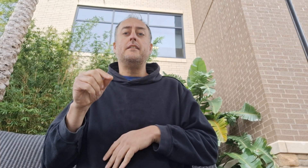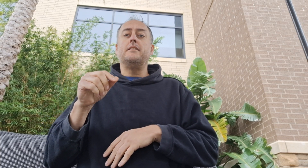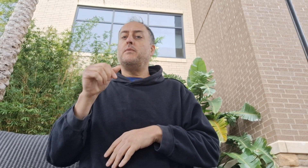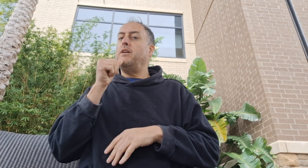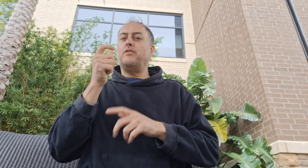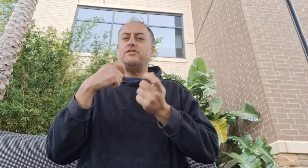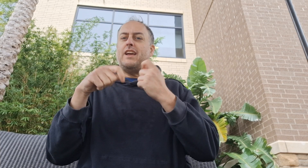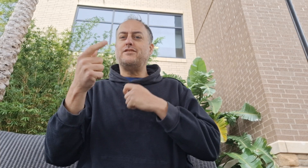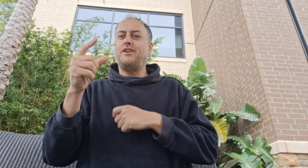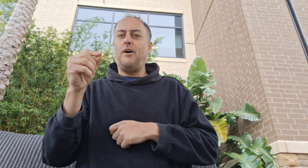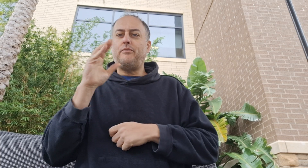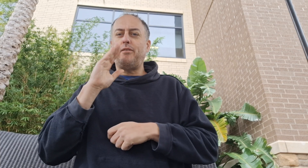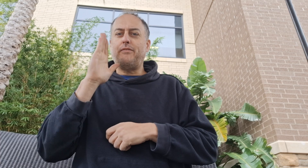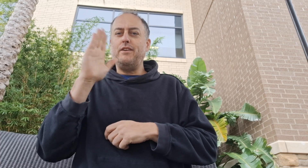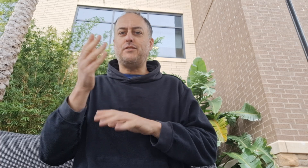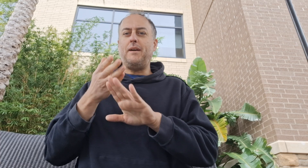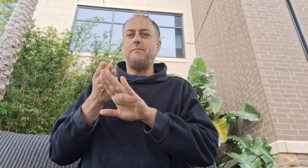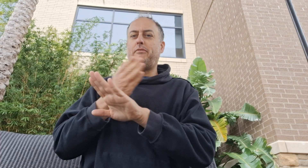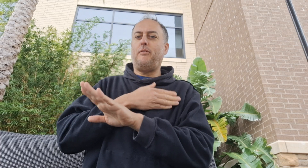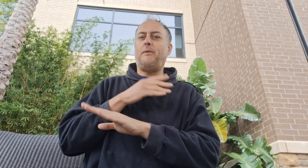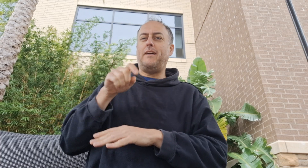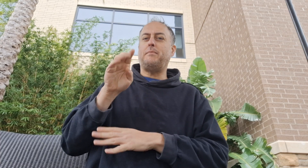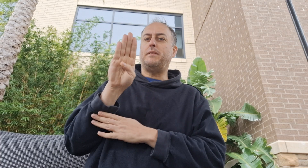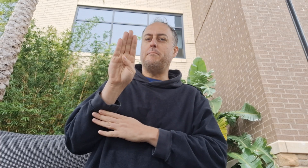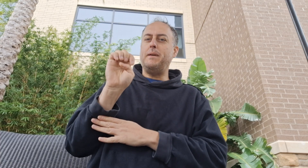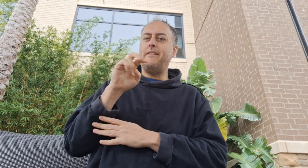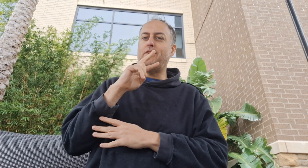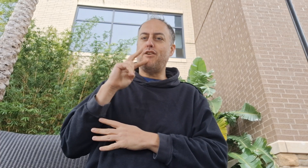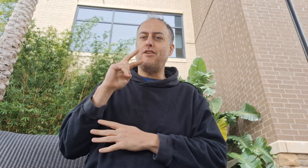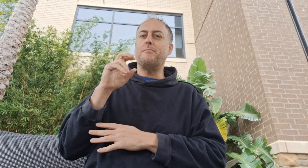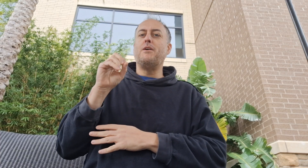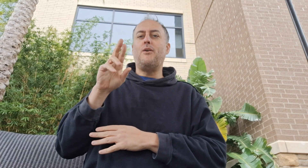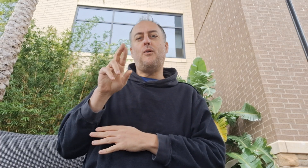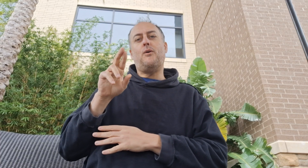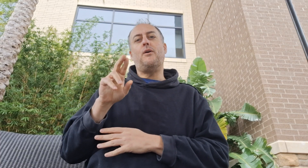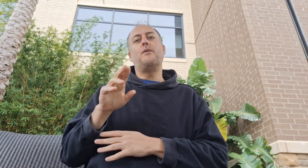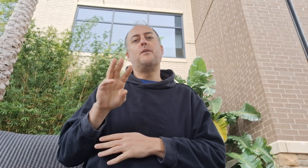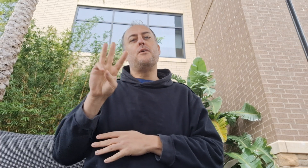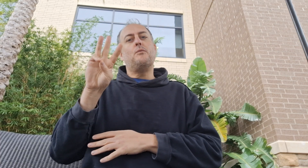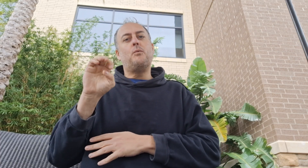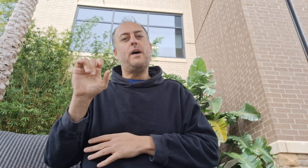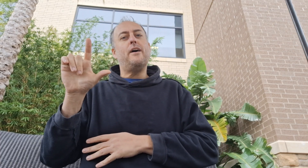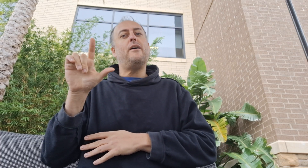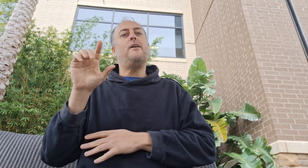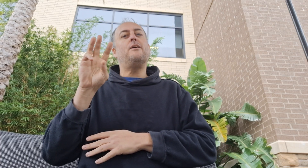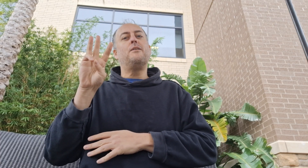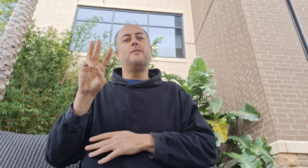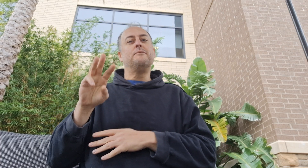We don't change go for the future. We had to put the be verb or will.